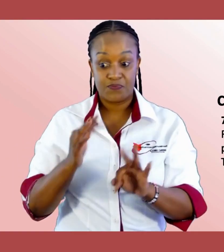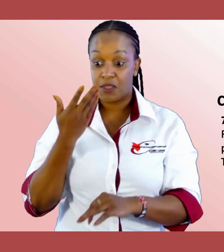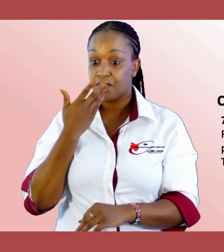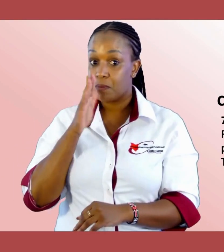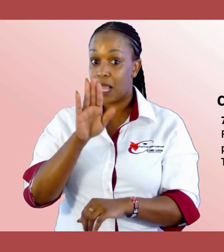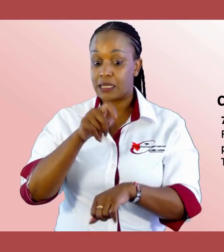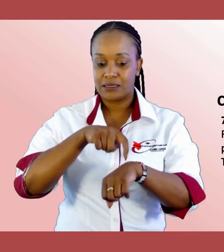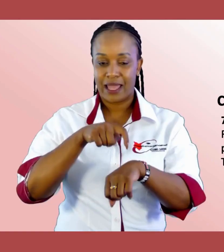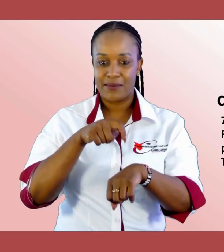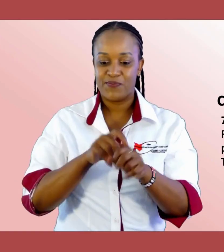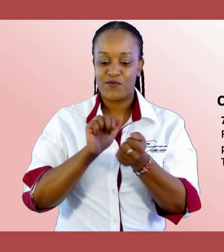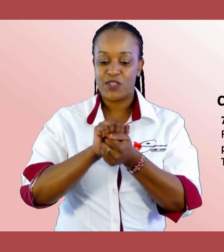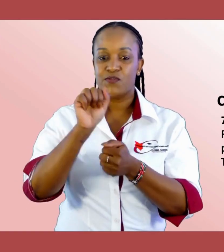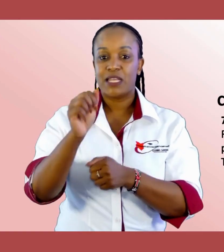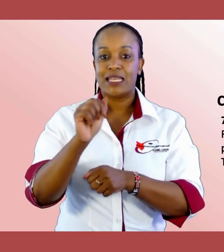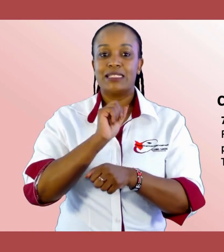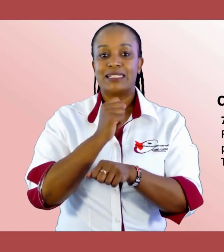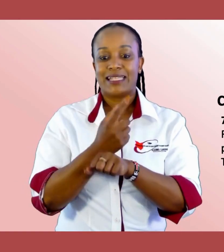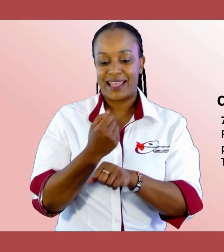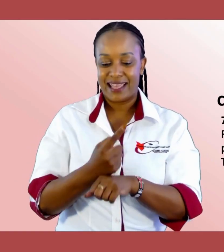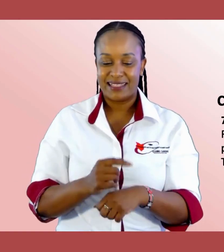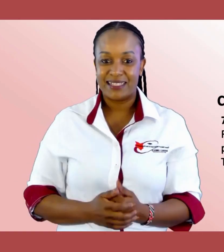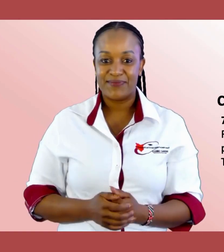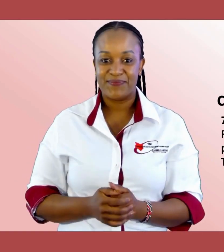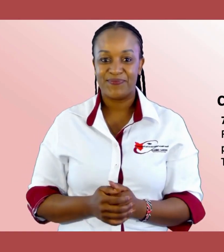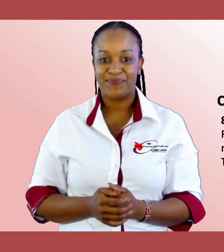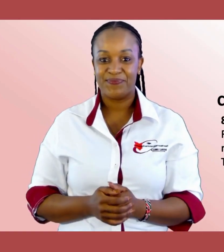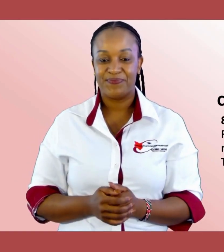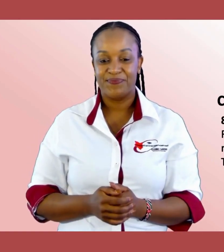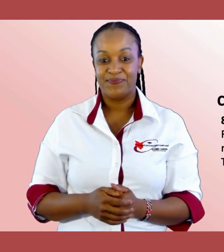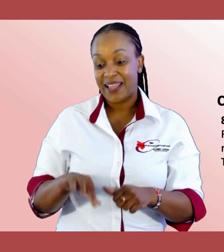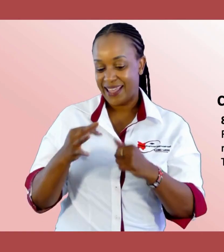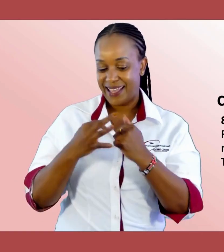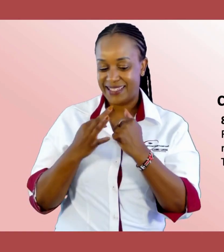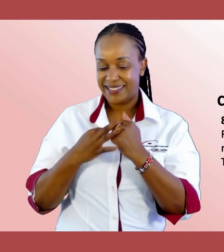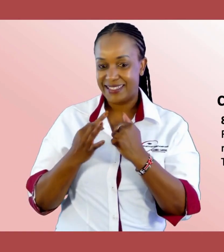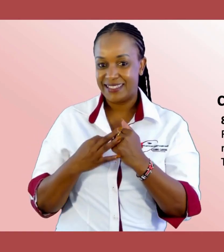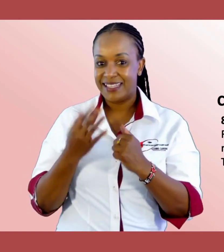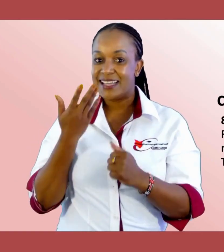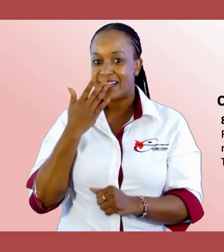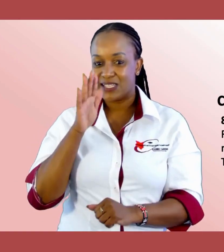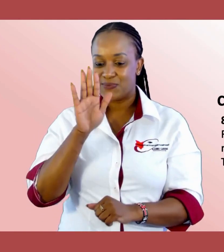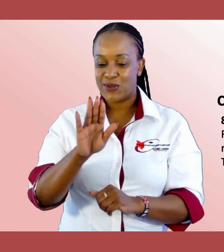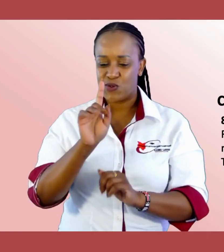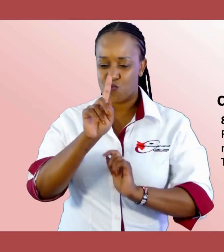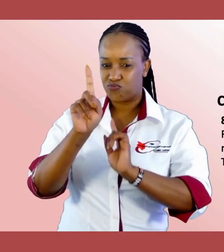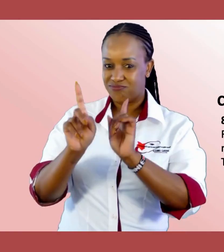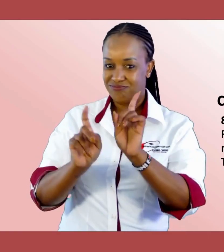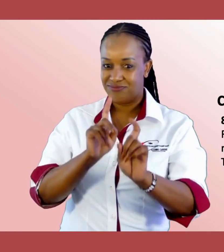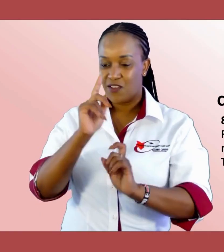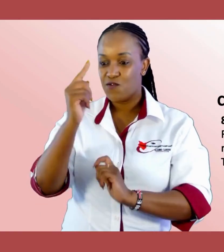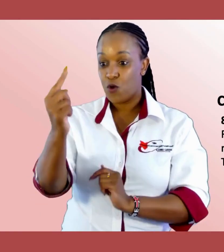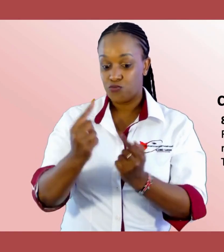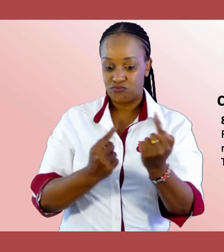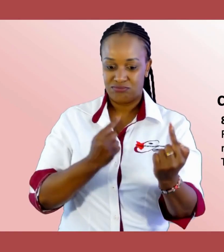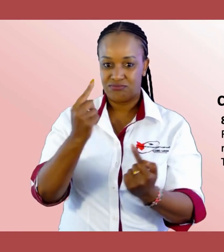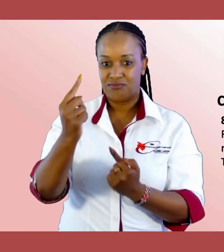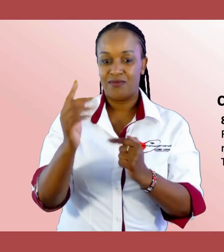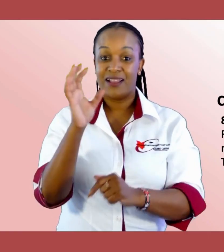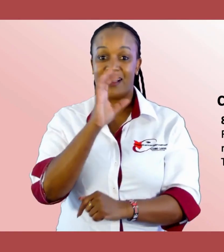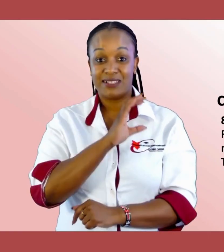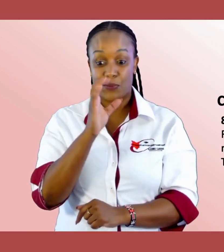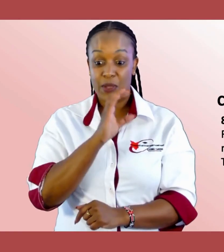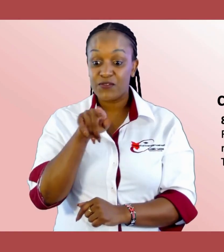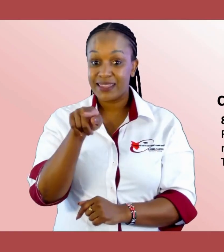and response time is 15 seconds. 8. Response to inquiry for walk-in